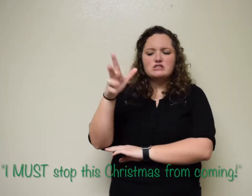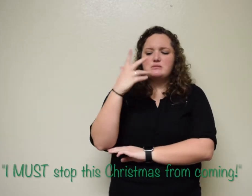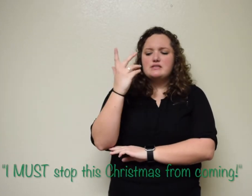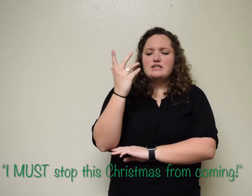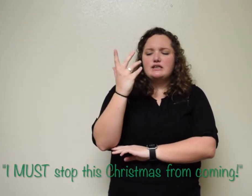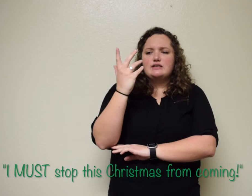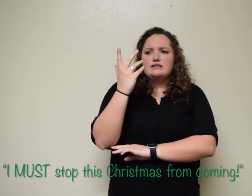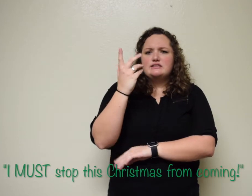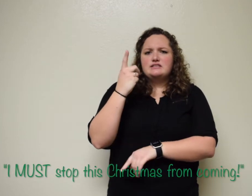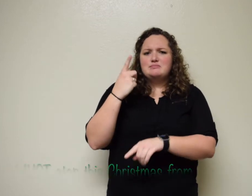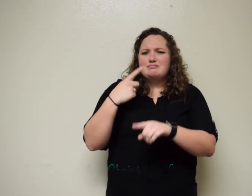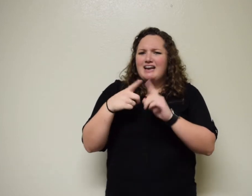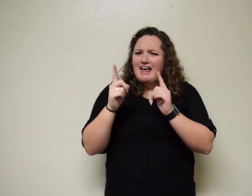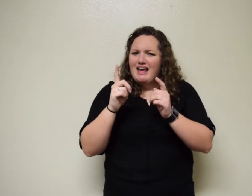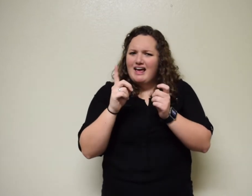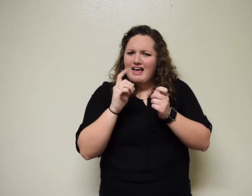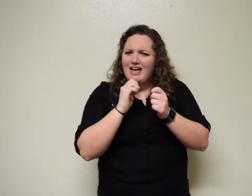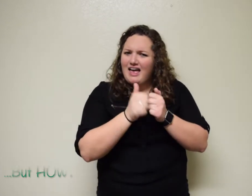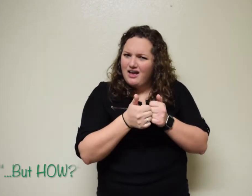coming. But, hell.